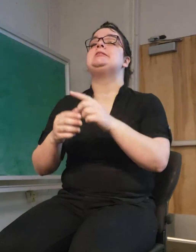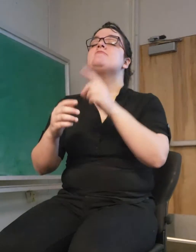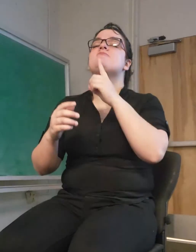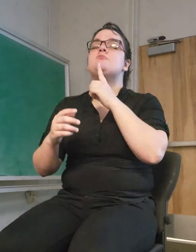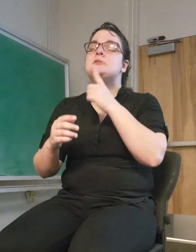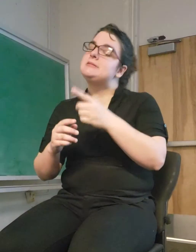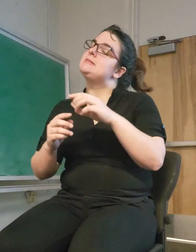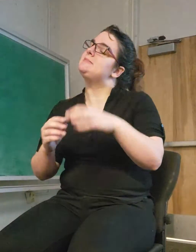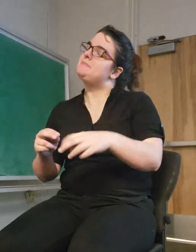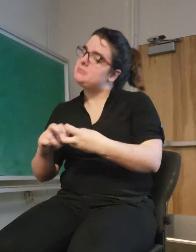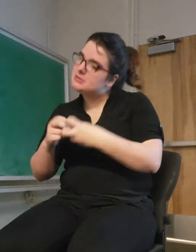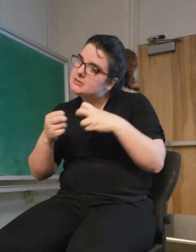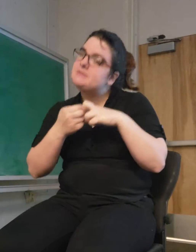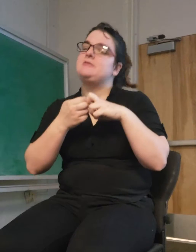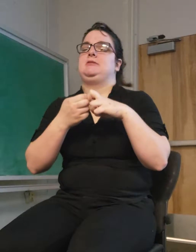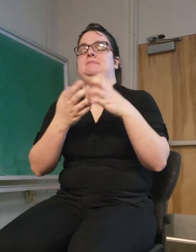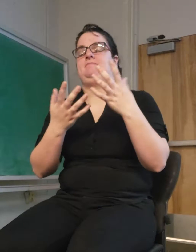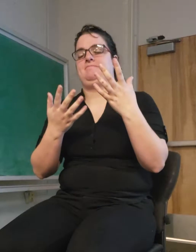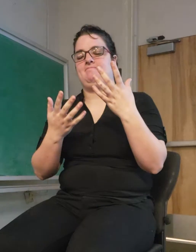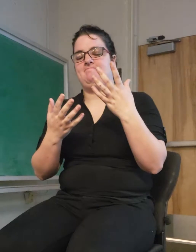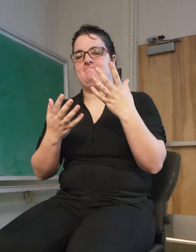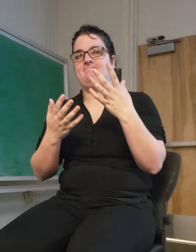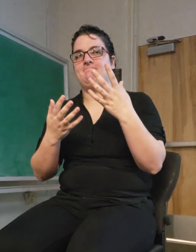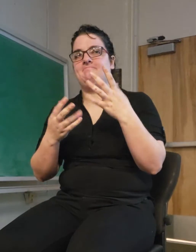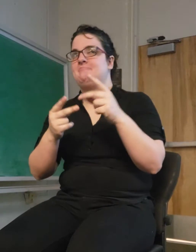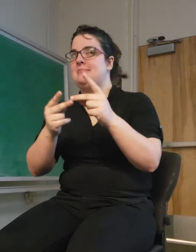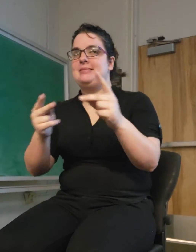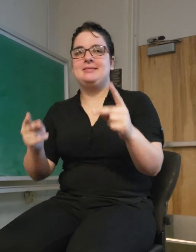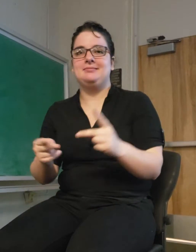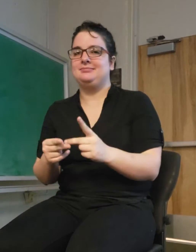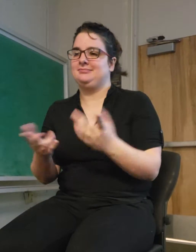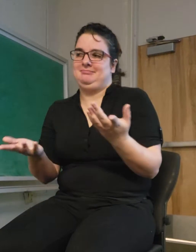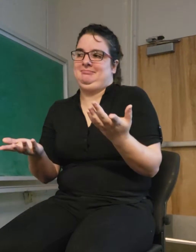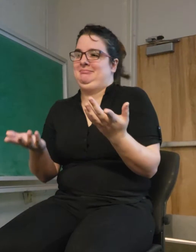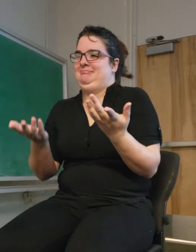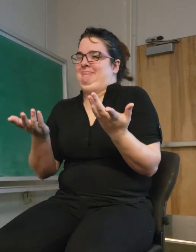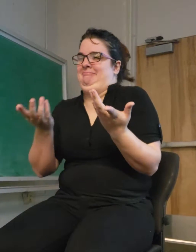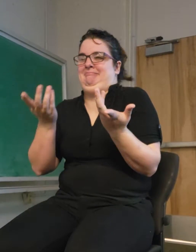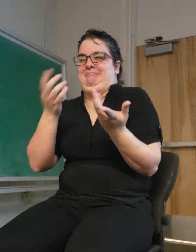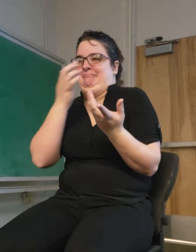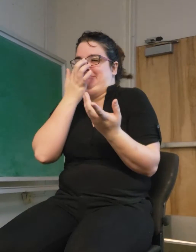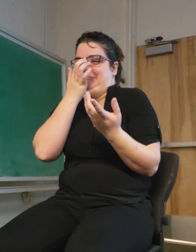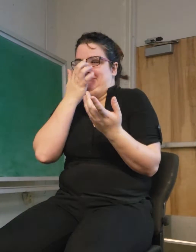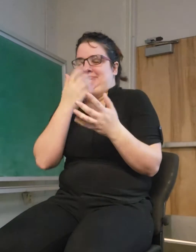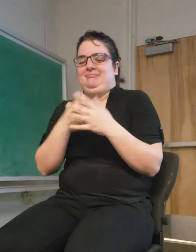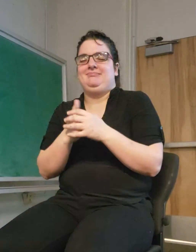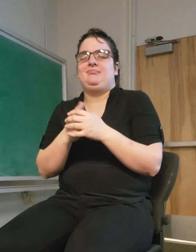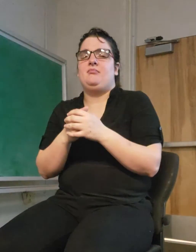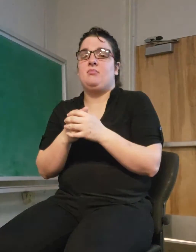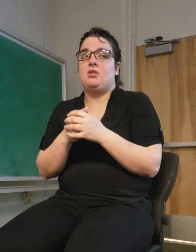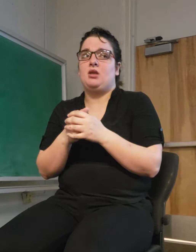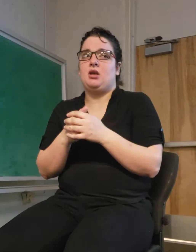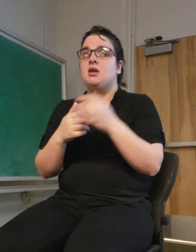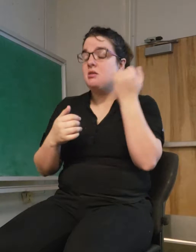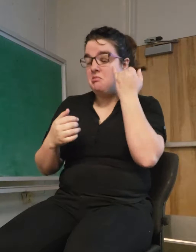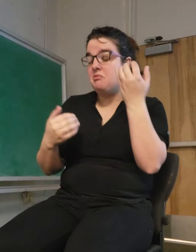course to explain why that is the case, just accept it that it is the case. And because if you have, say, deuterium, with